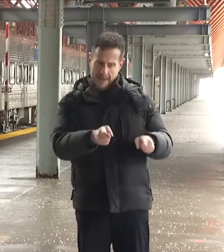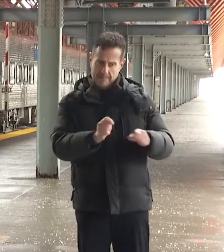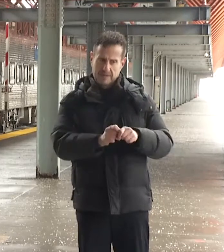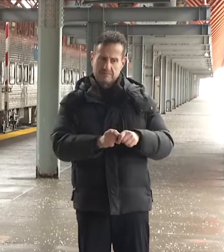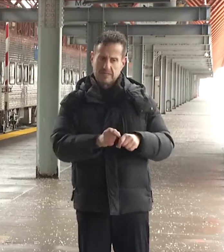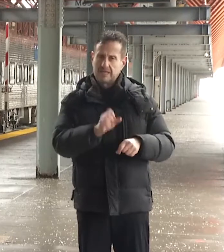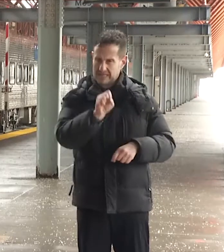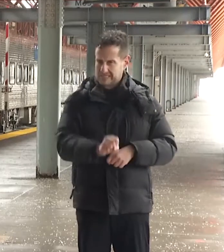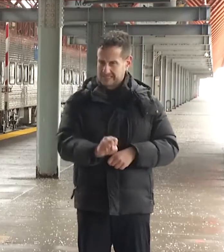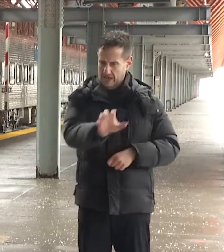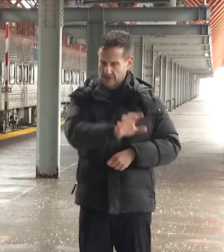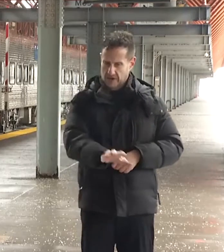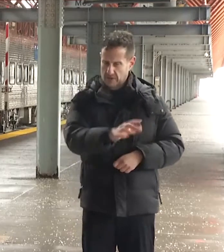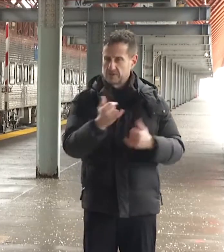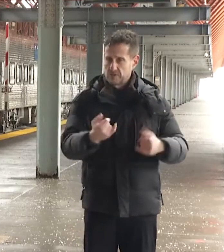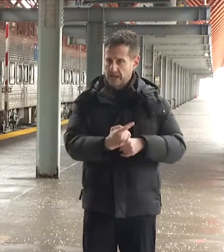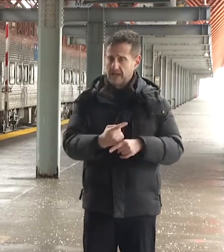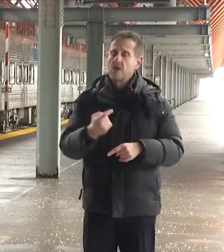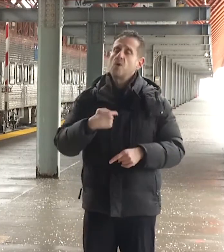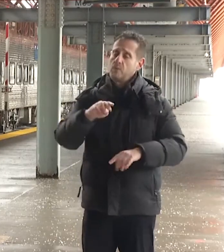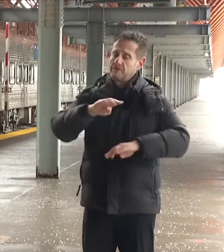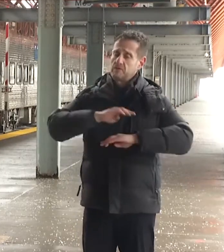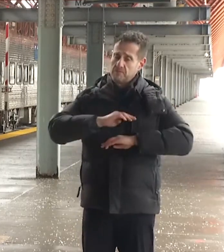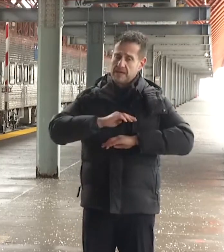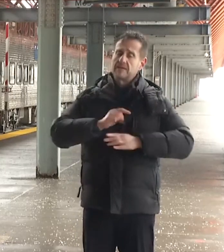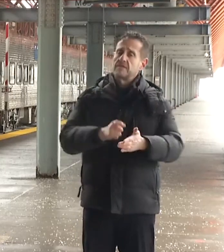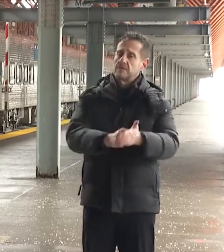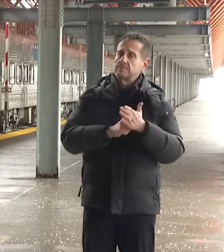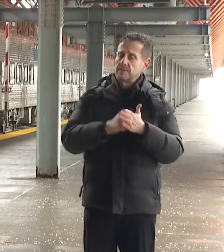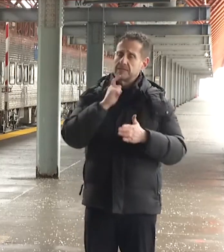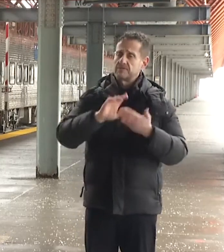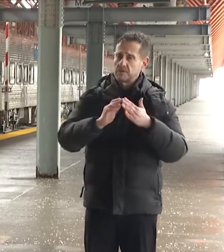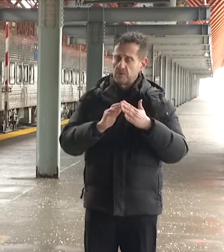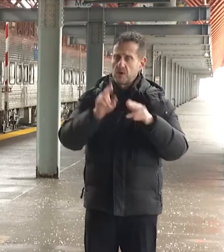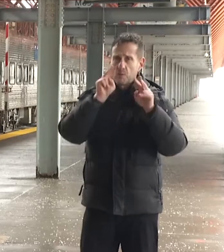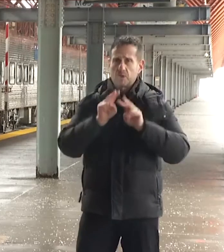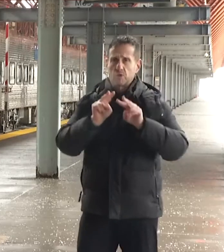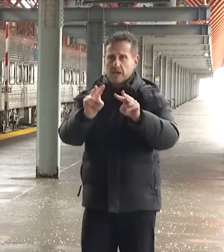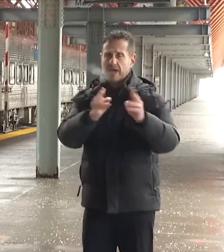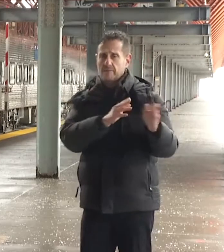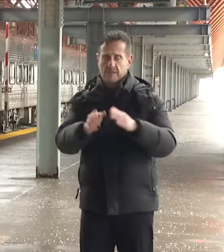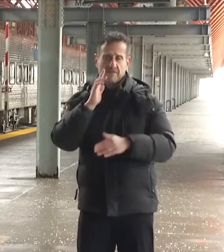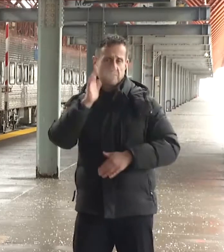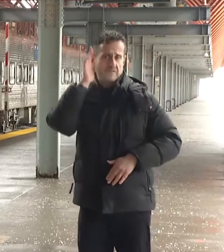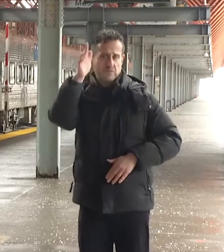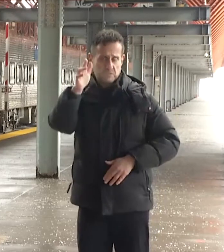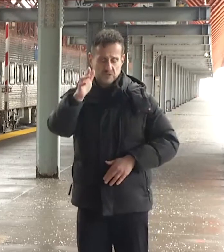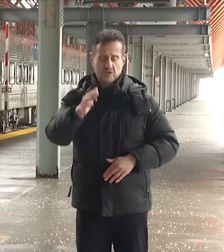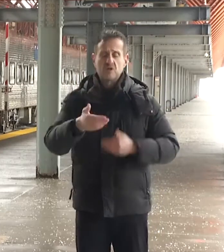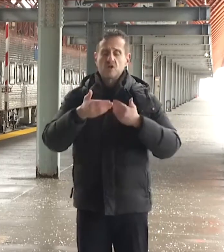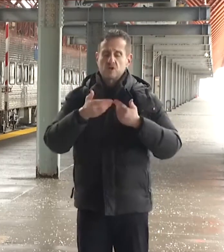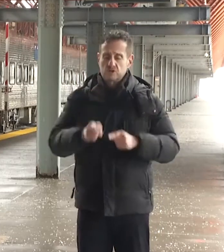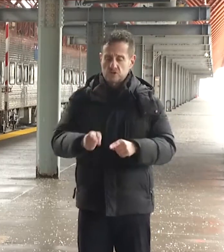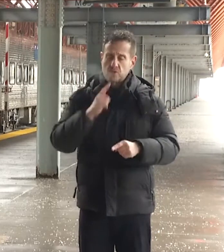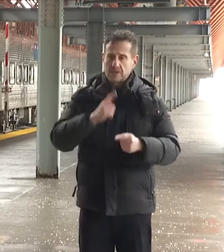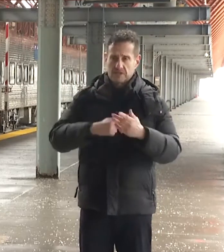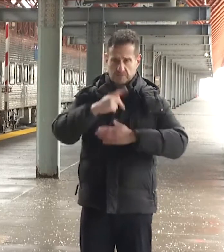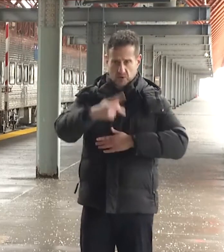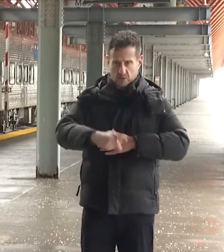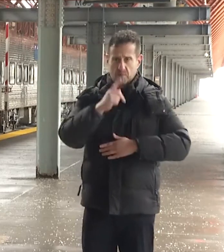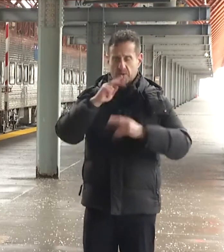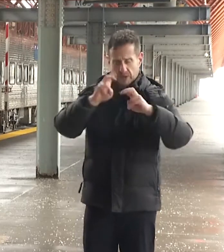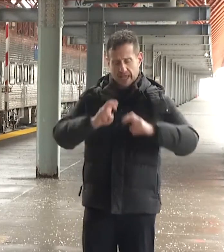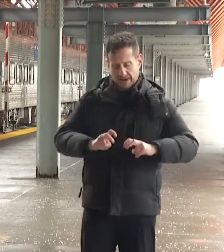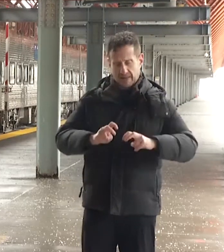must ensure that we're meeting the current demands of our community while we look ahead and plan for the future. Throughout this pilot, we will analyze ridership